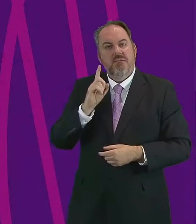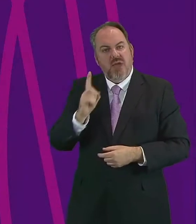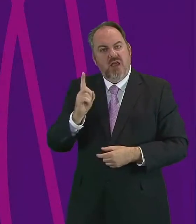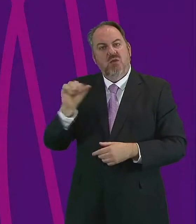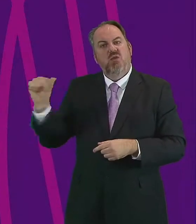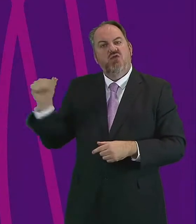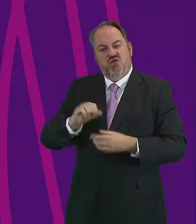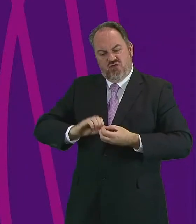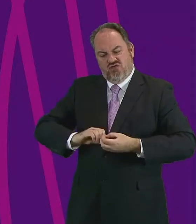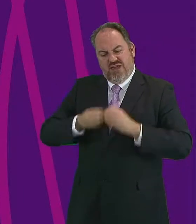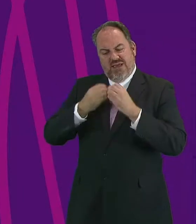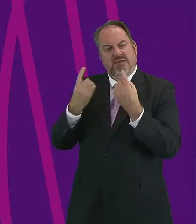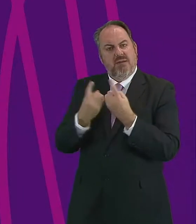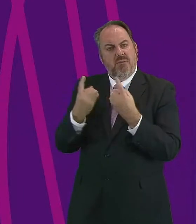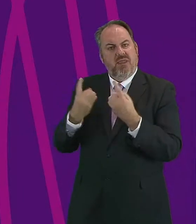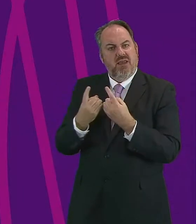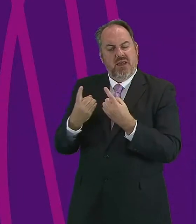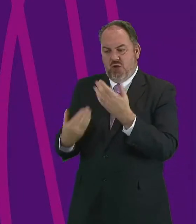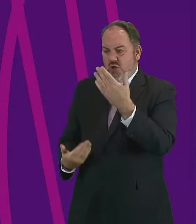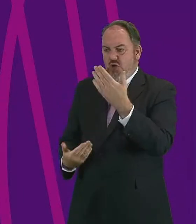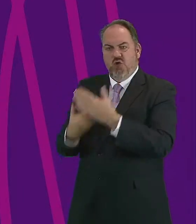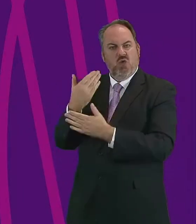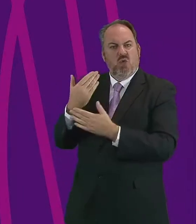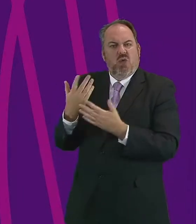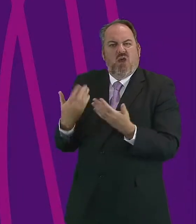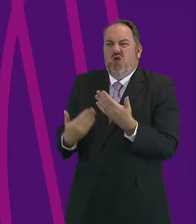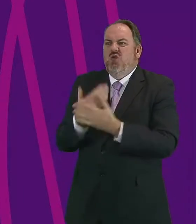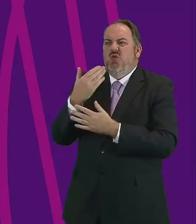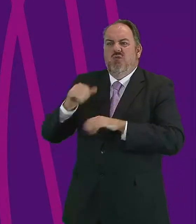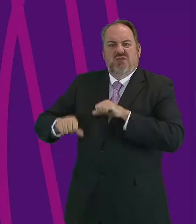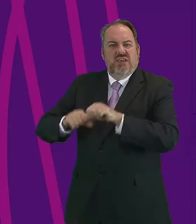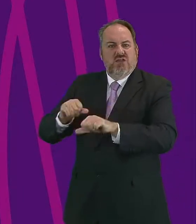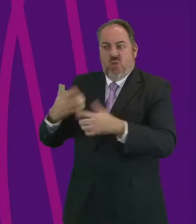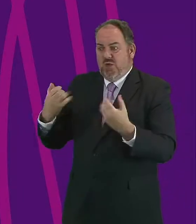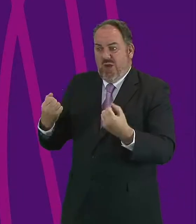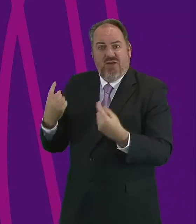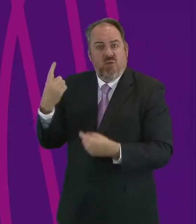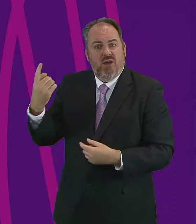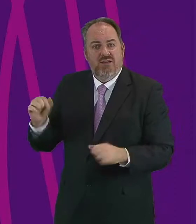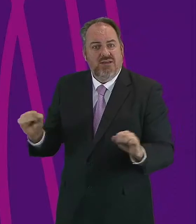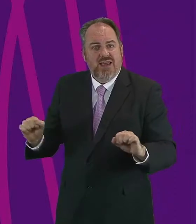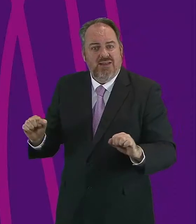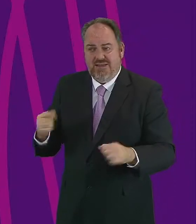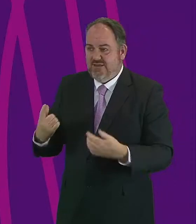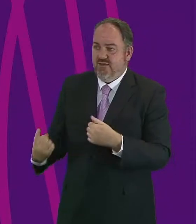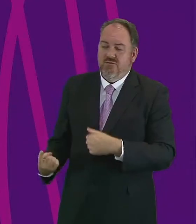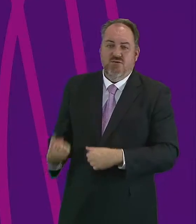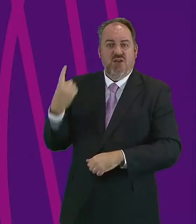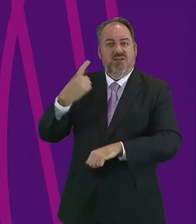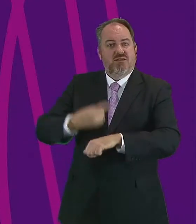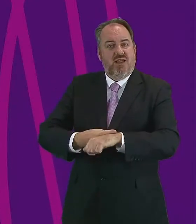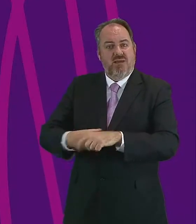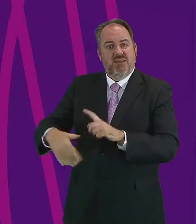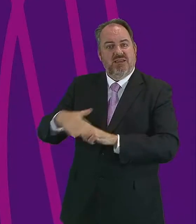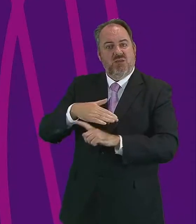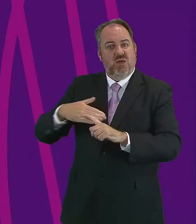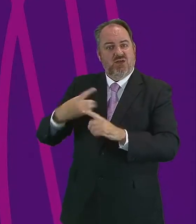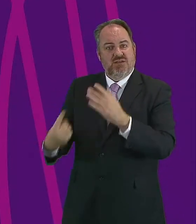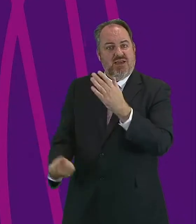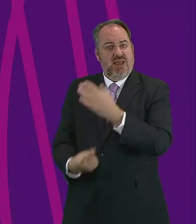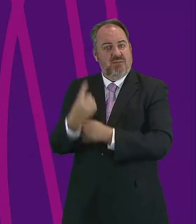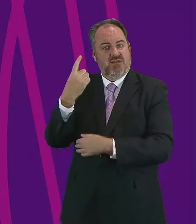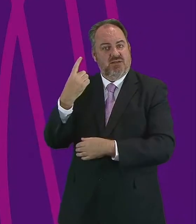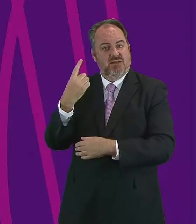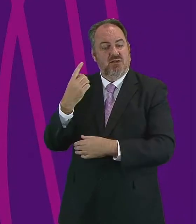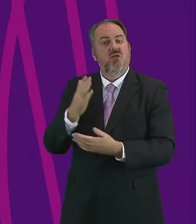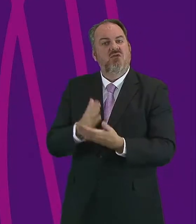something new, because we need a new procedure for this. There's no existing procedure in this Parliament that would allow this to happen. We need a new procedure, and that shouldn't be beyond